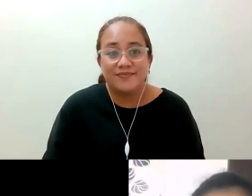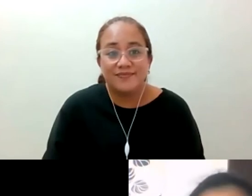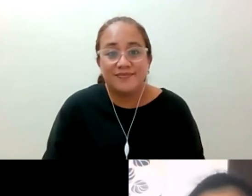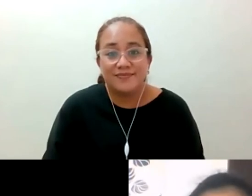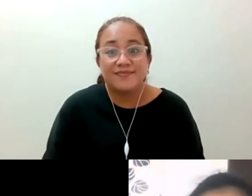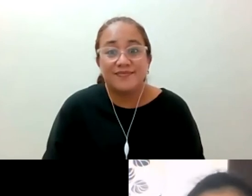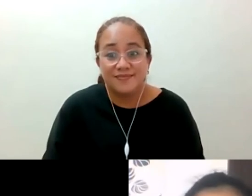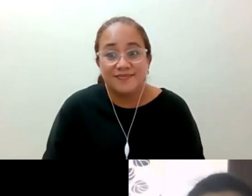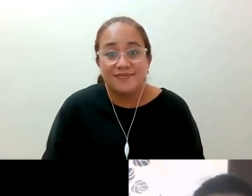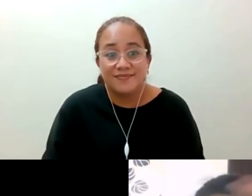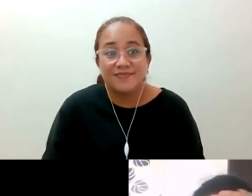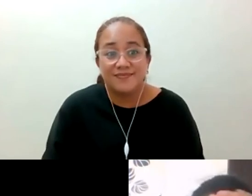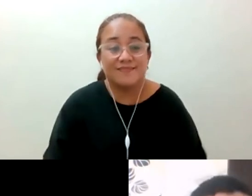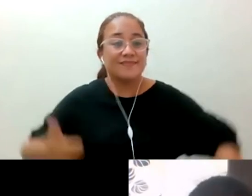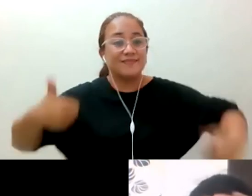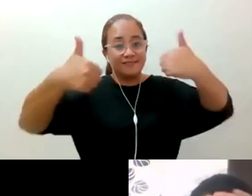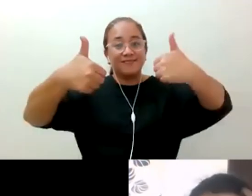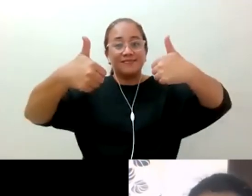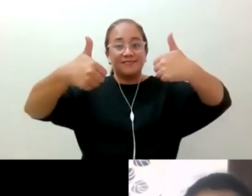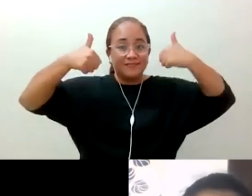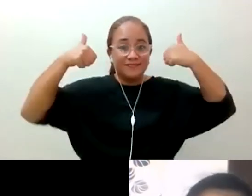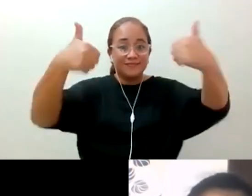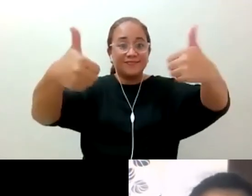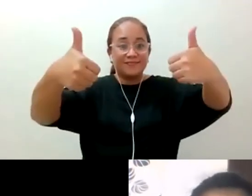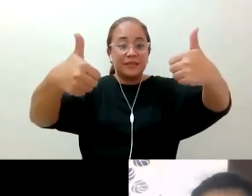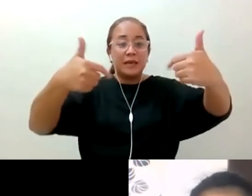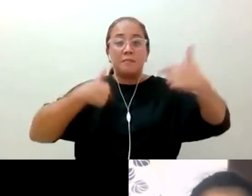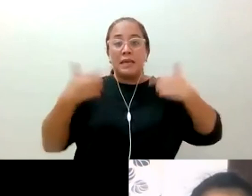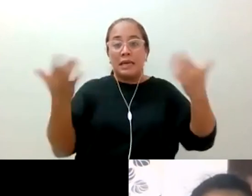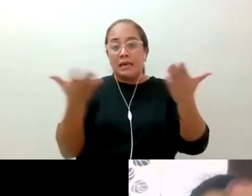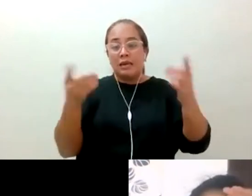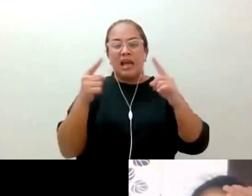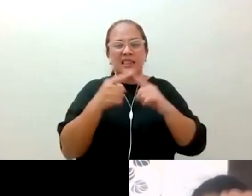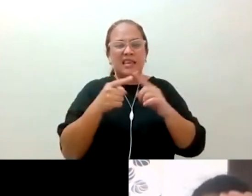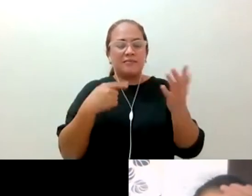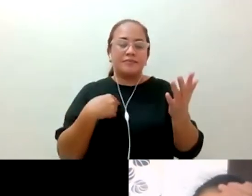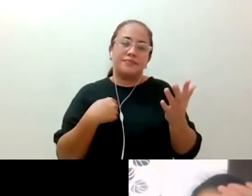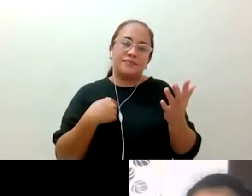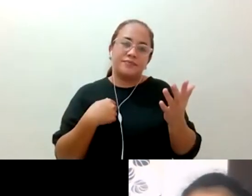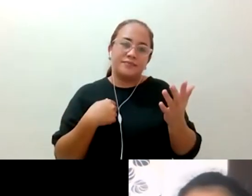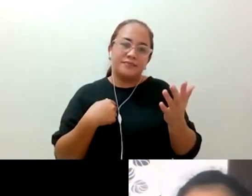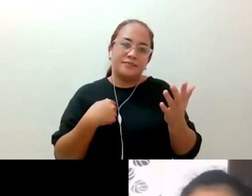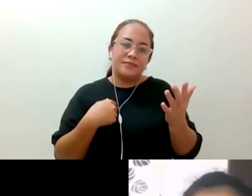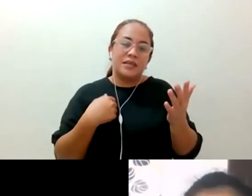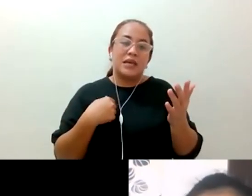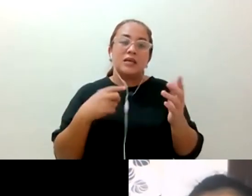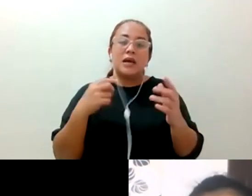Sounds good. Okay, sir. Okay. Okay. All right. I'm here until basically